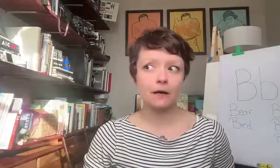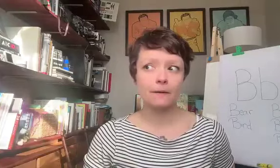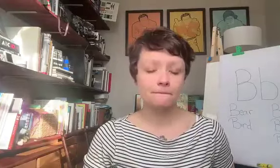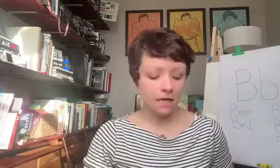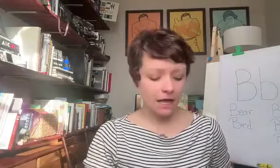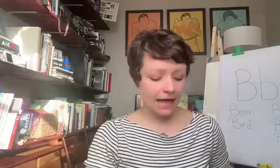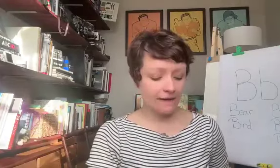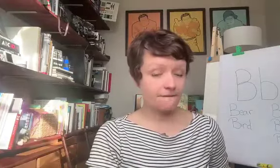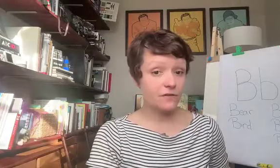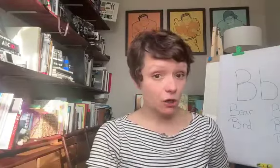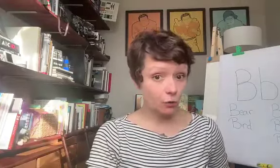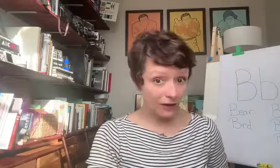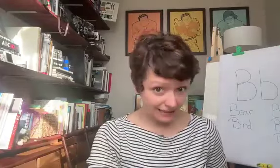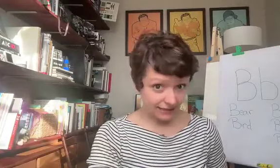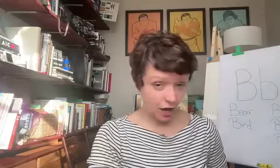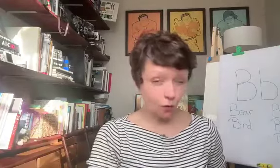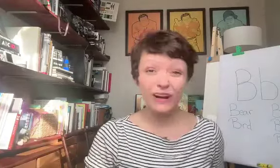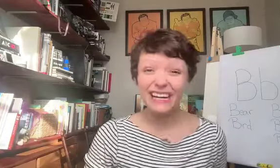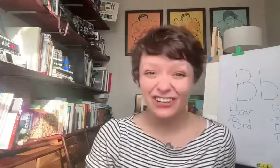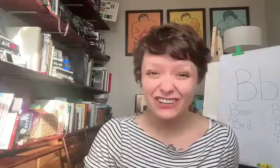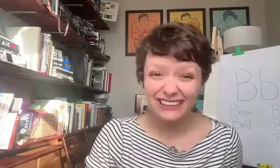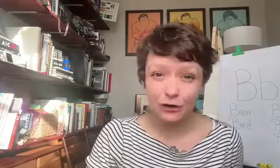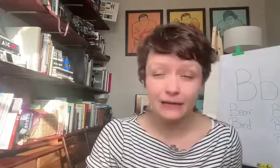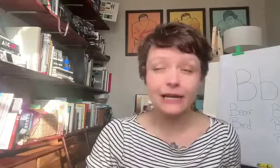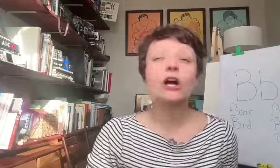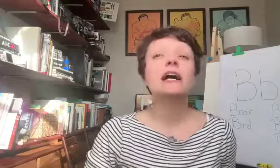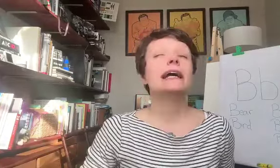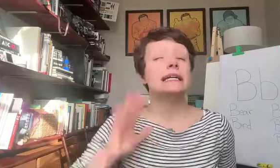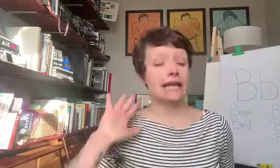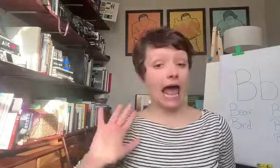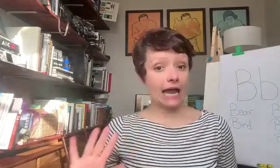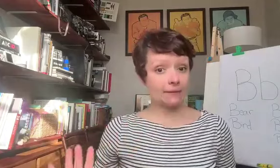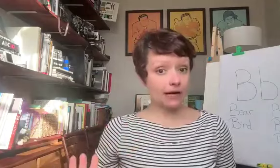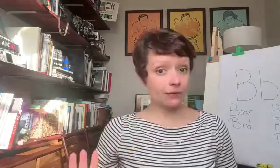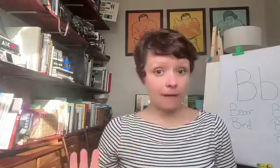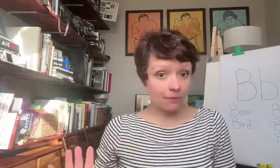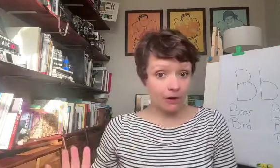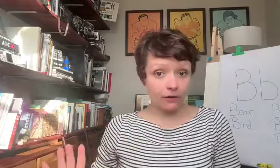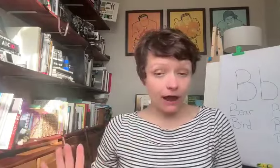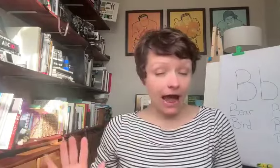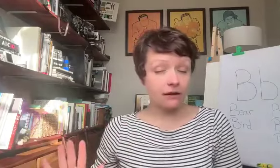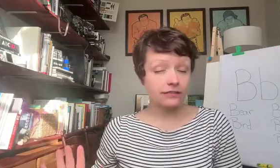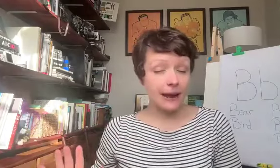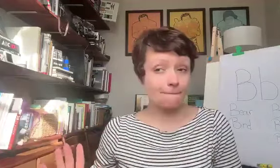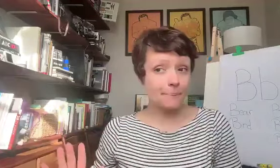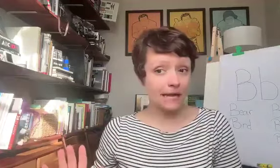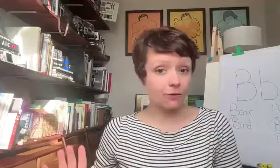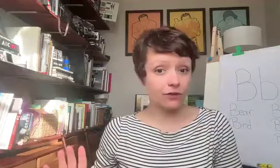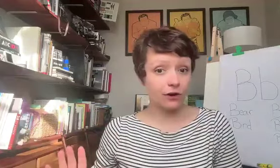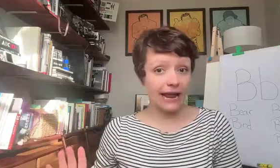remember a few weeks ago we learned the letter B? Does anybody remember how to say B with your